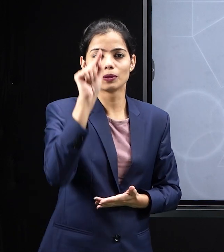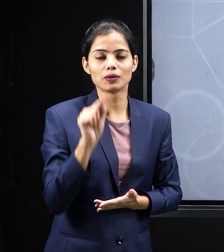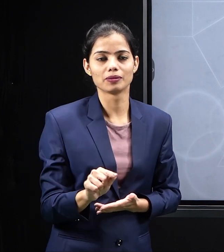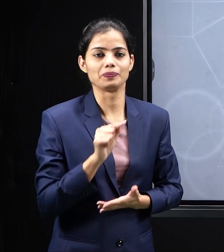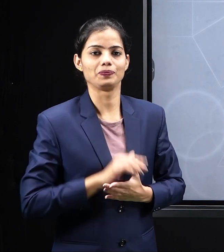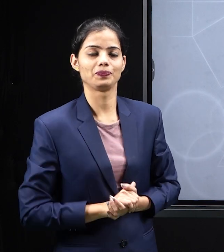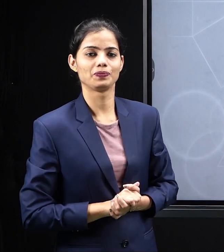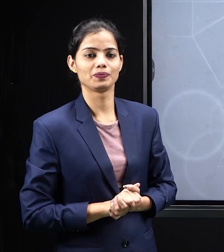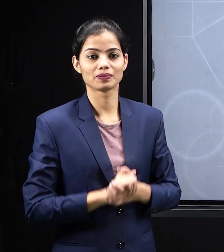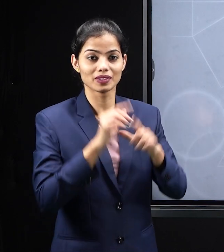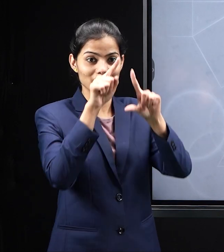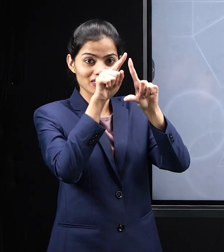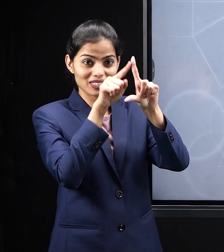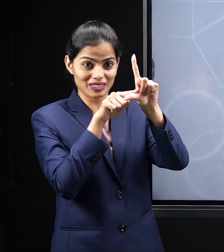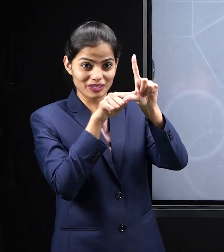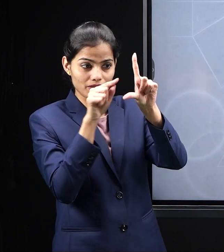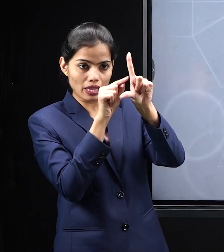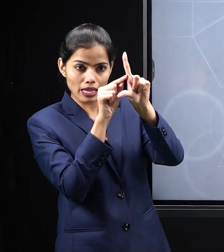attributes, angles,